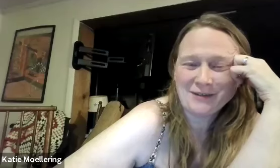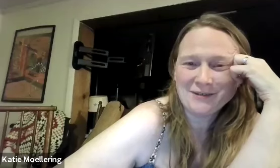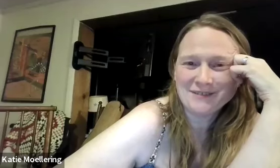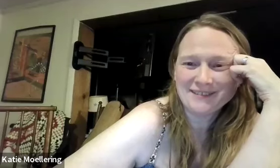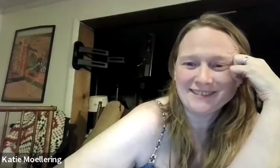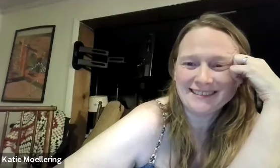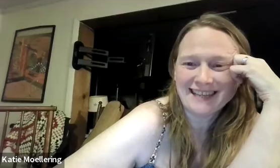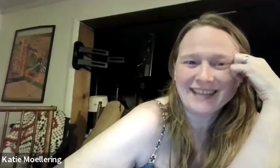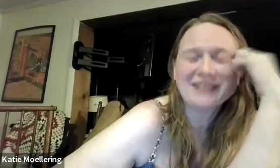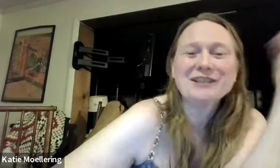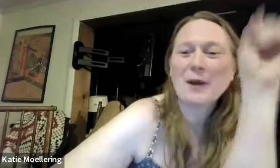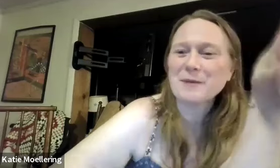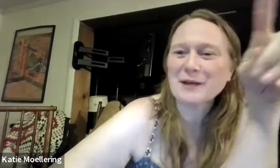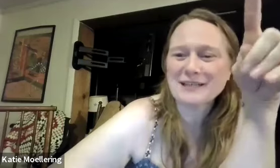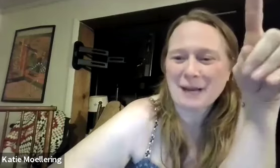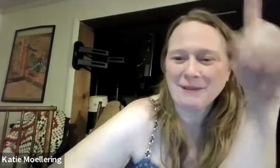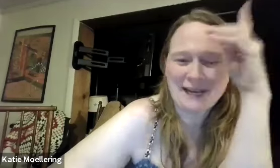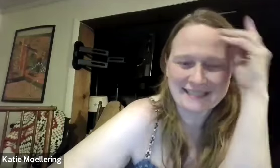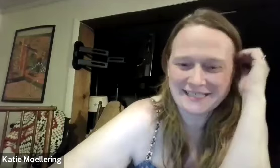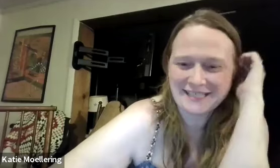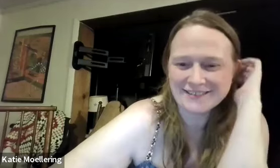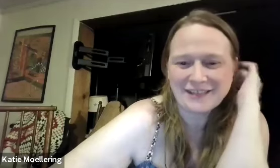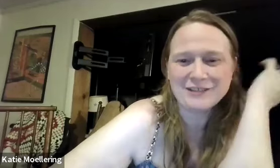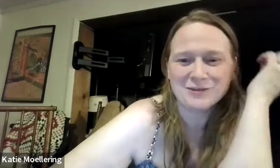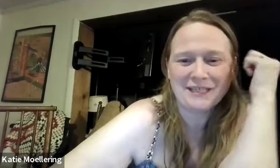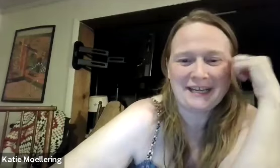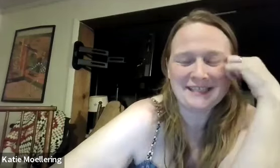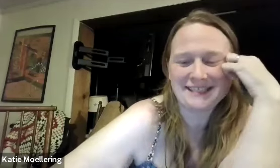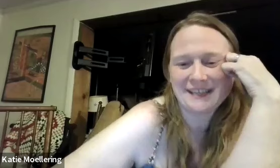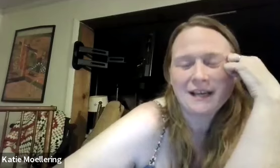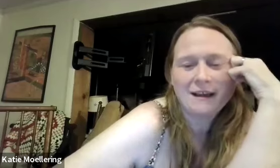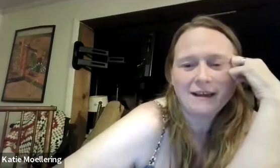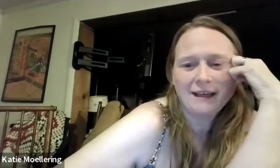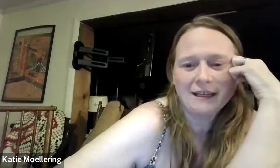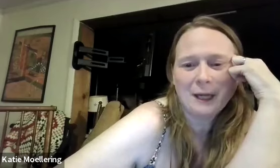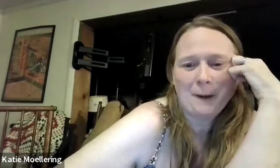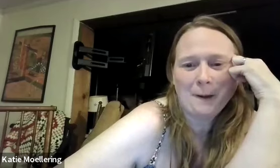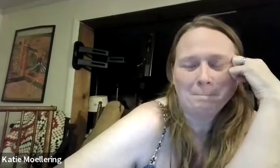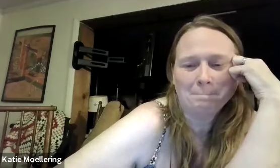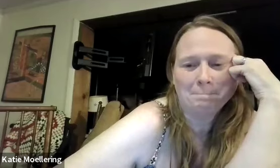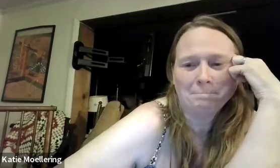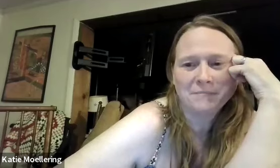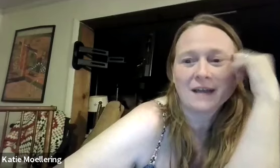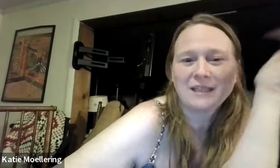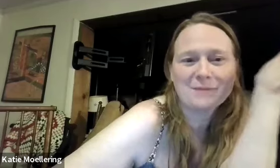you. So I hope you had a great time, Alexis. I was glad you yes, joined us. And yeah, keep in